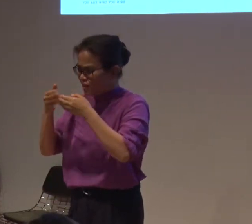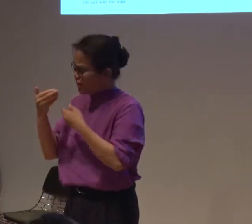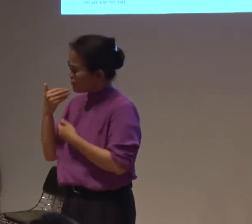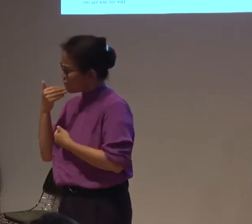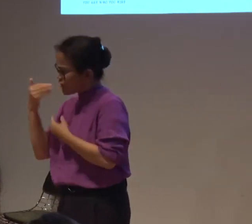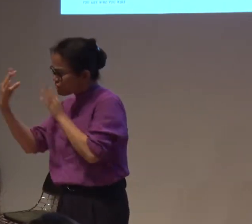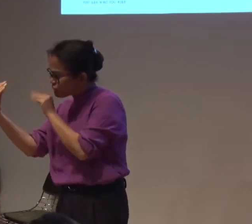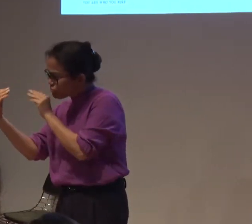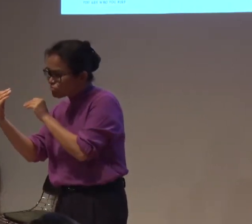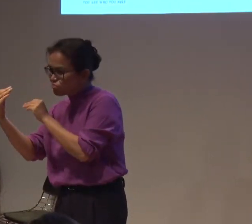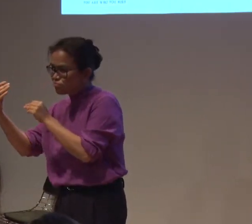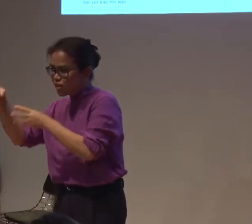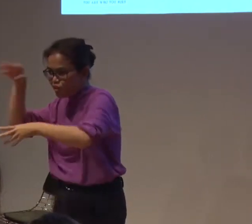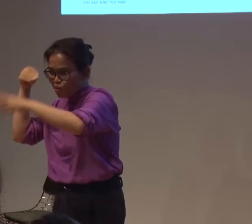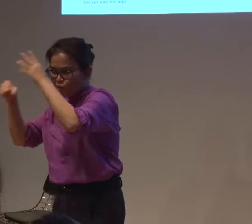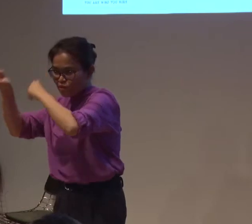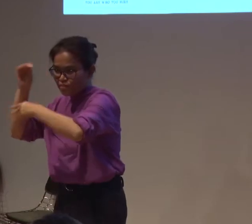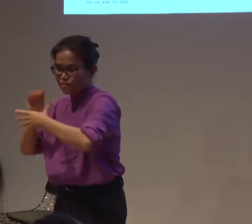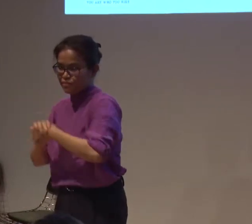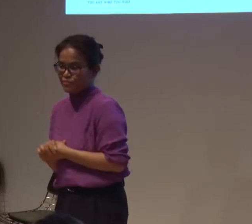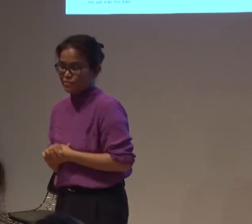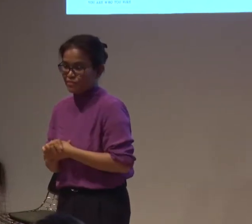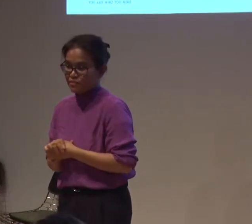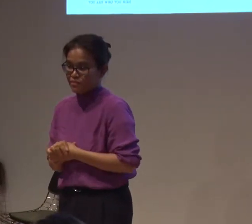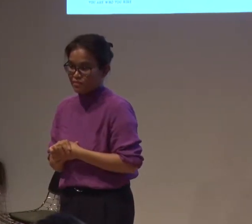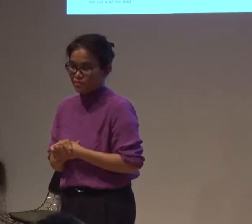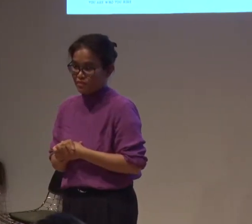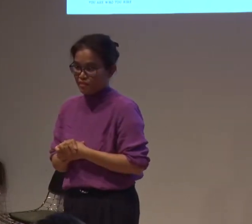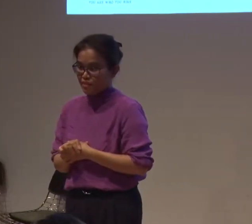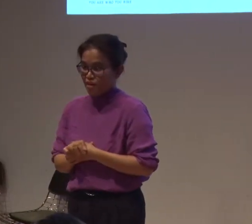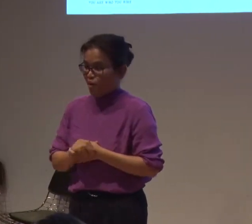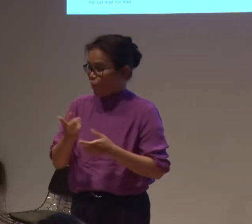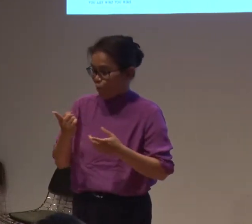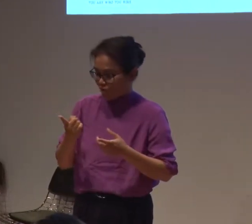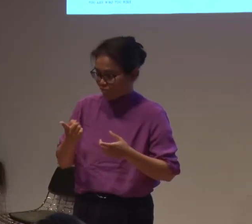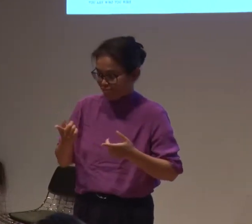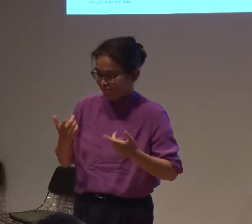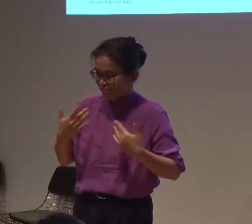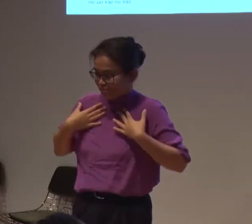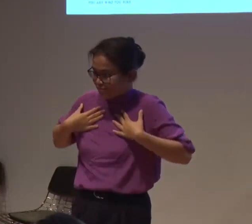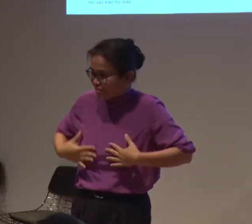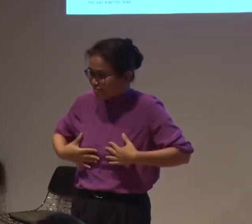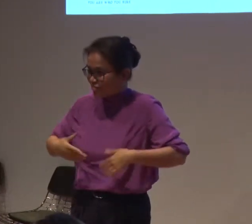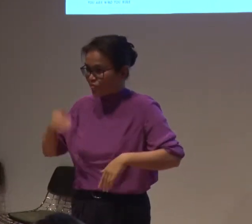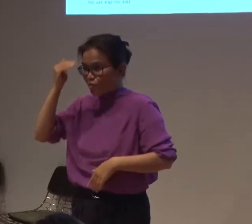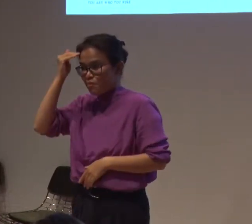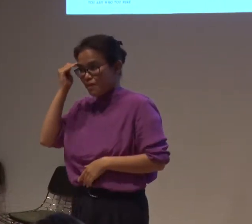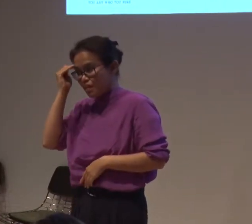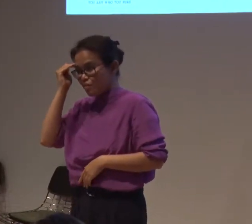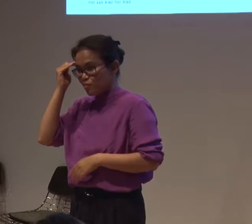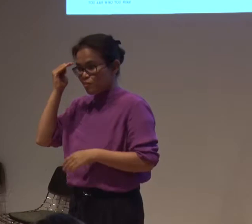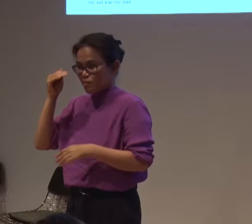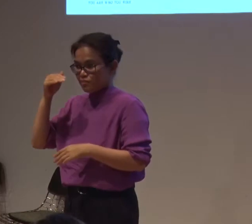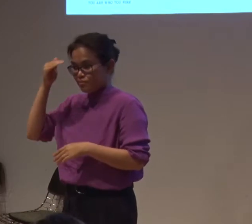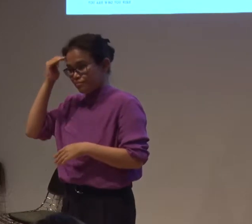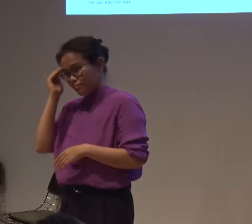There also might be people with autism. You can learn from them. There might be people with